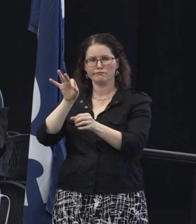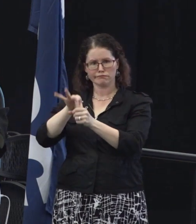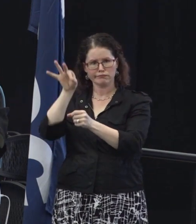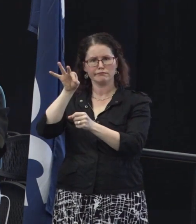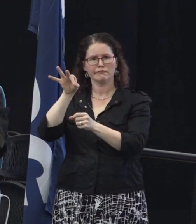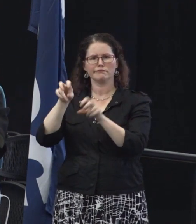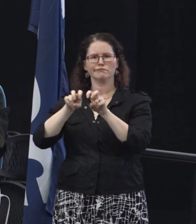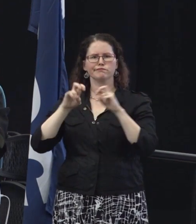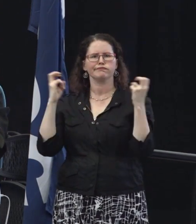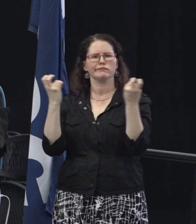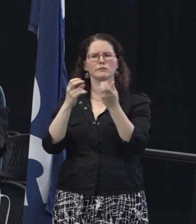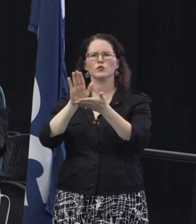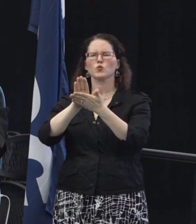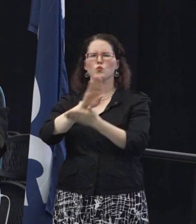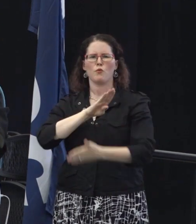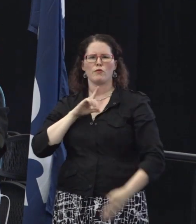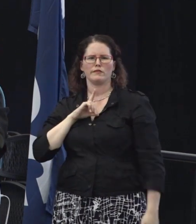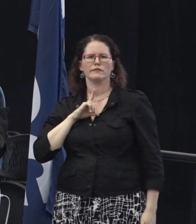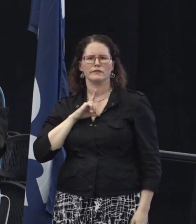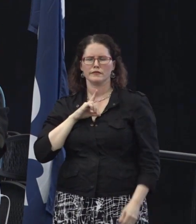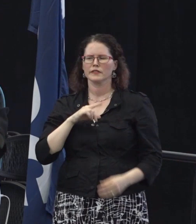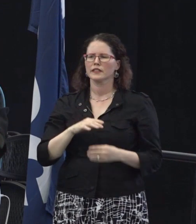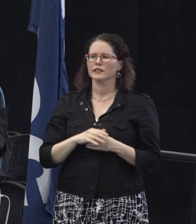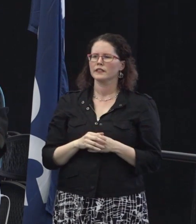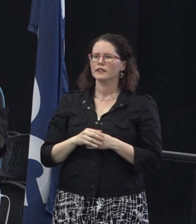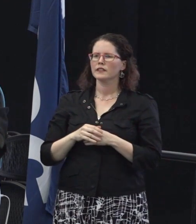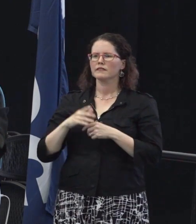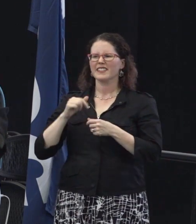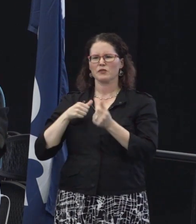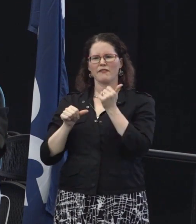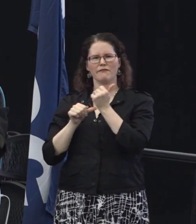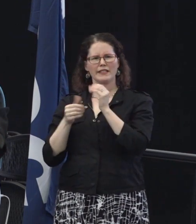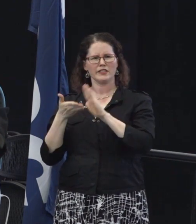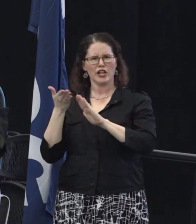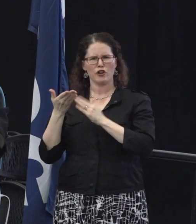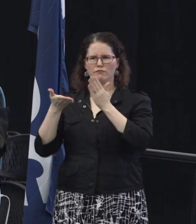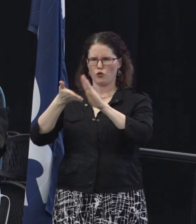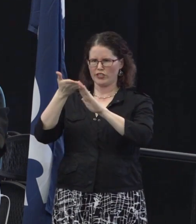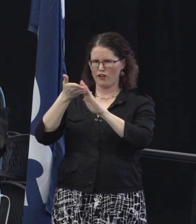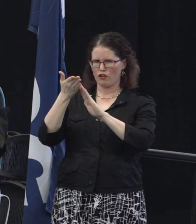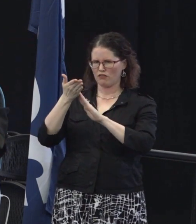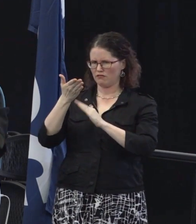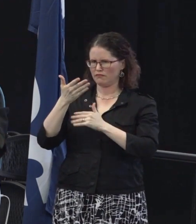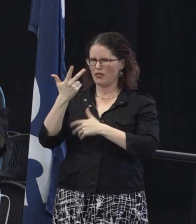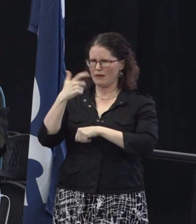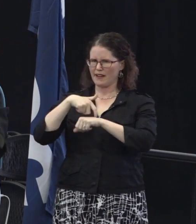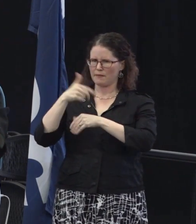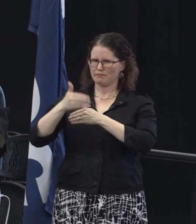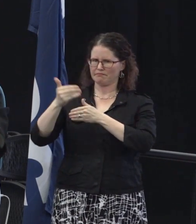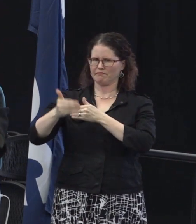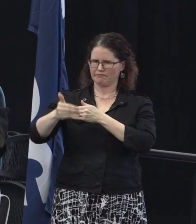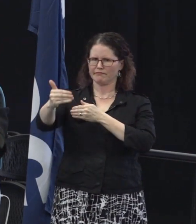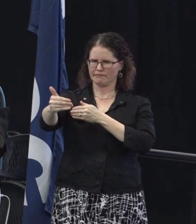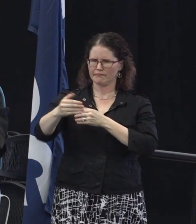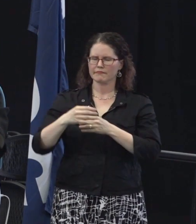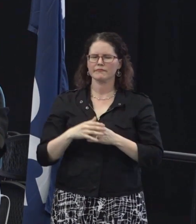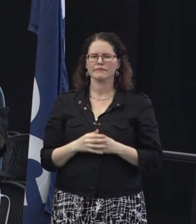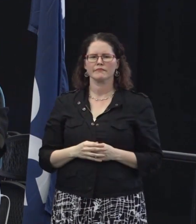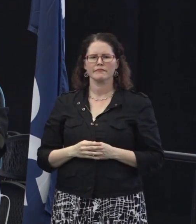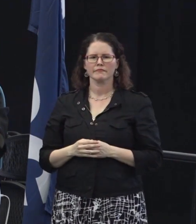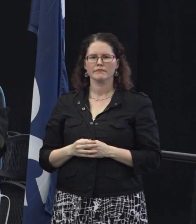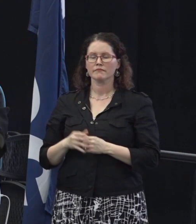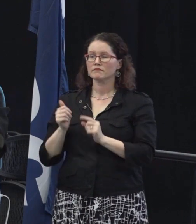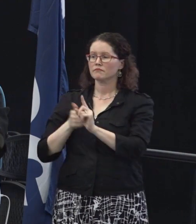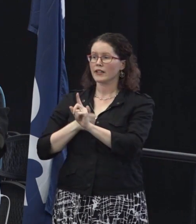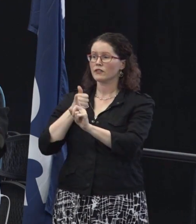She served as chair or vice chair for most of her 3 subsequent terms, and today holds an honorary life